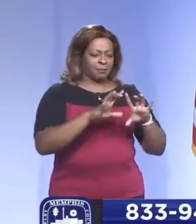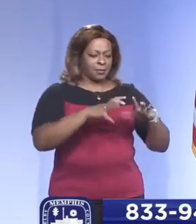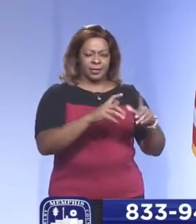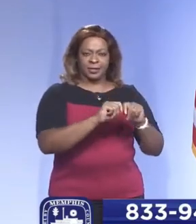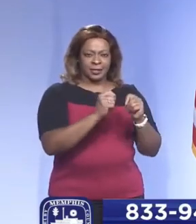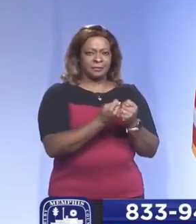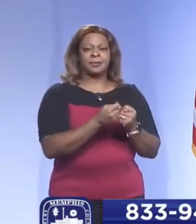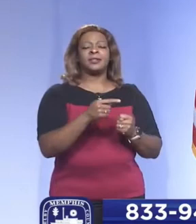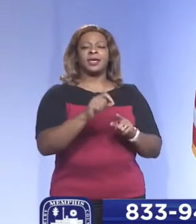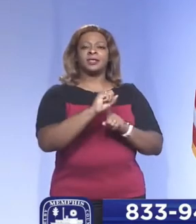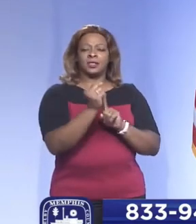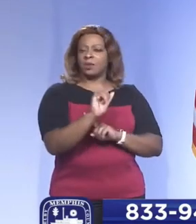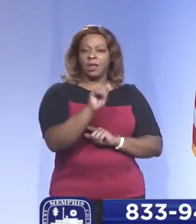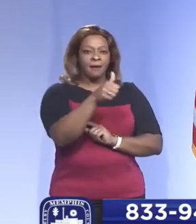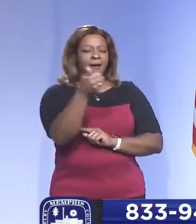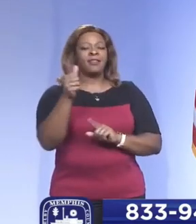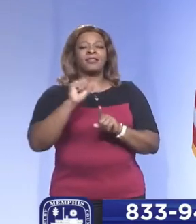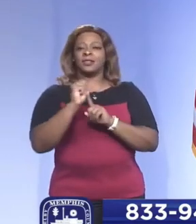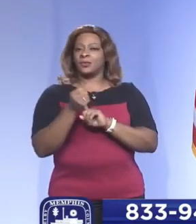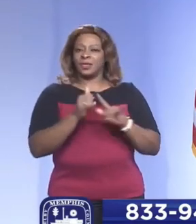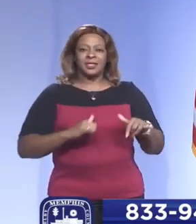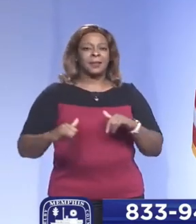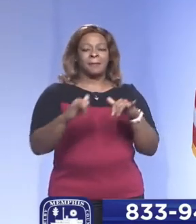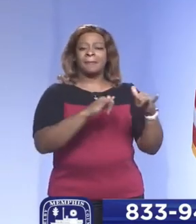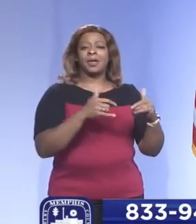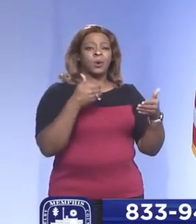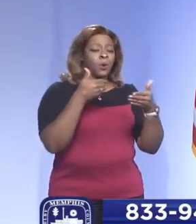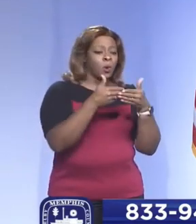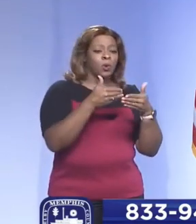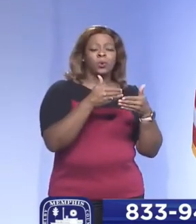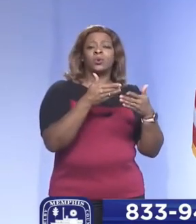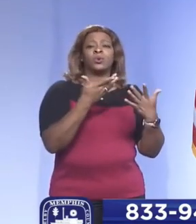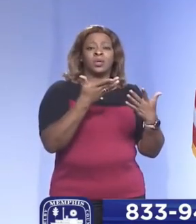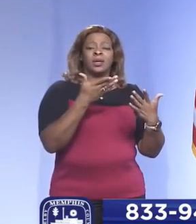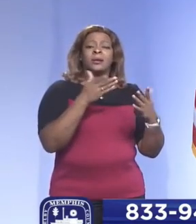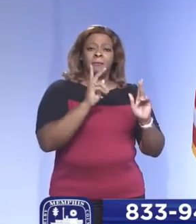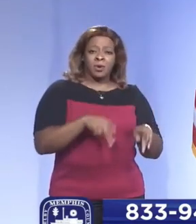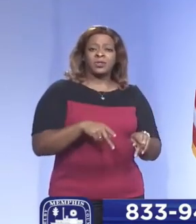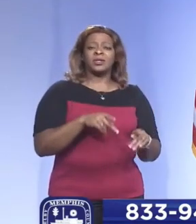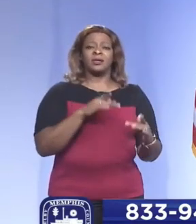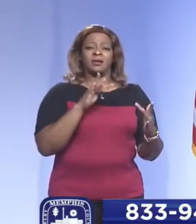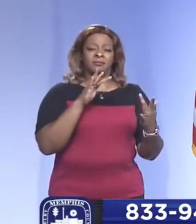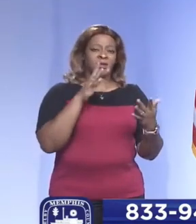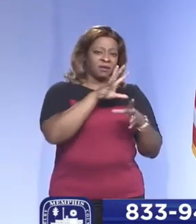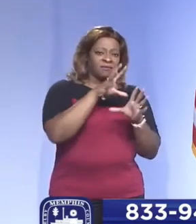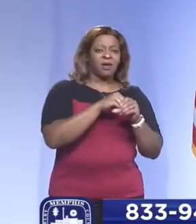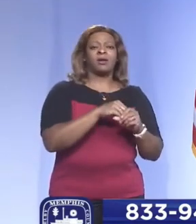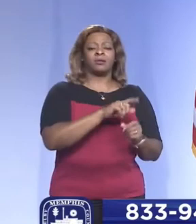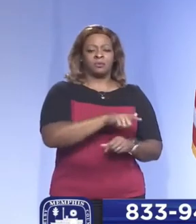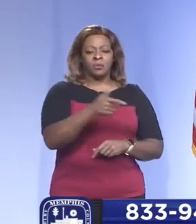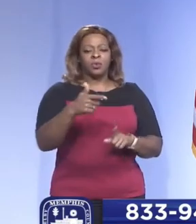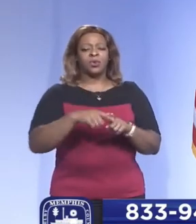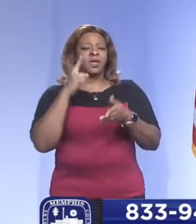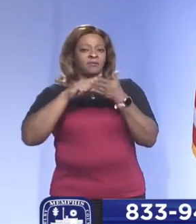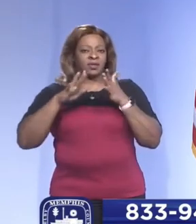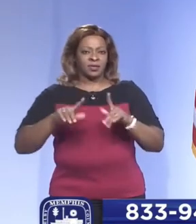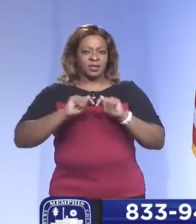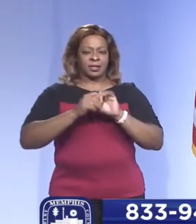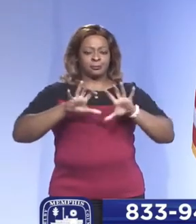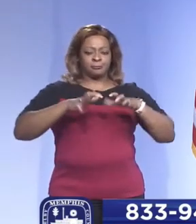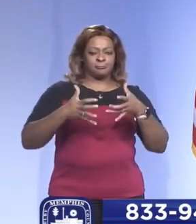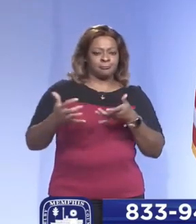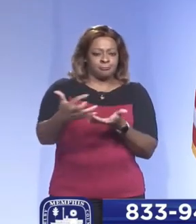situation, just like any other situation where there's a cluster involved, has been turned over to those investigators and that team for them to gather